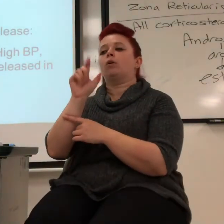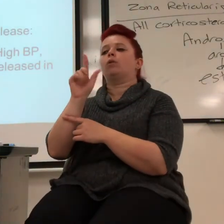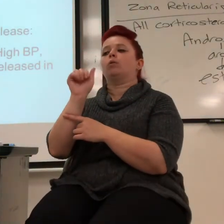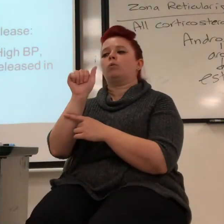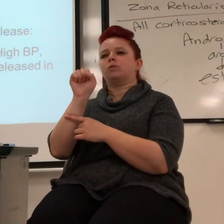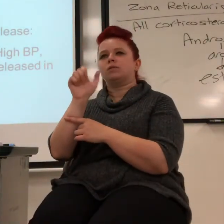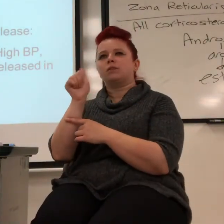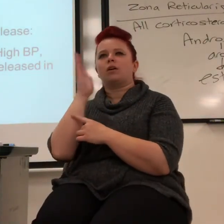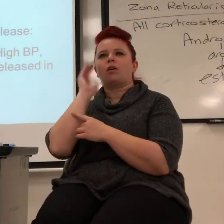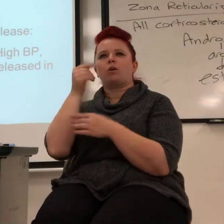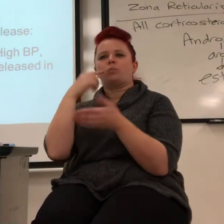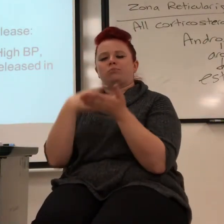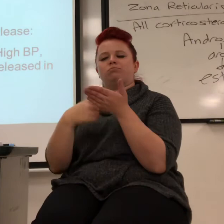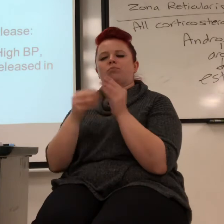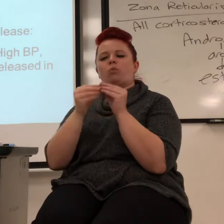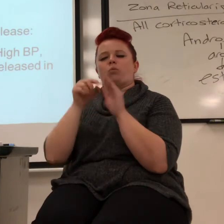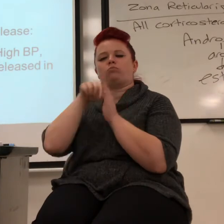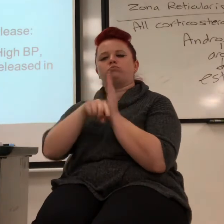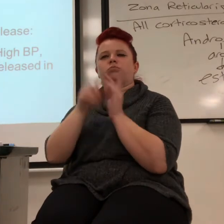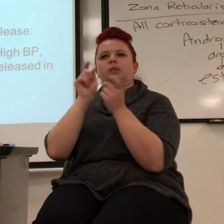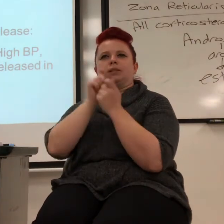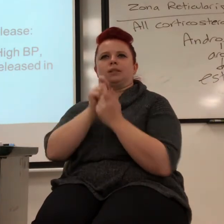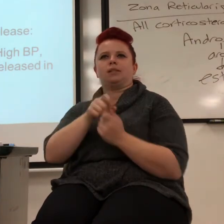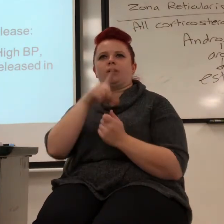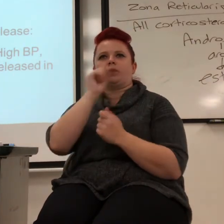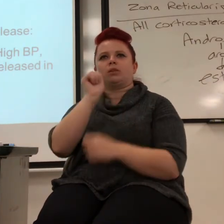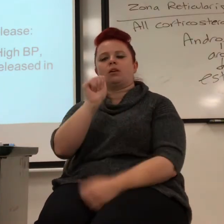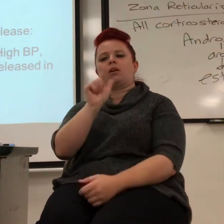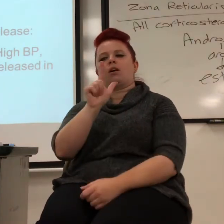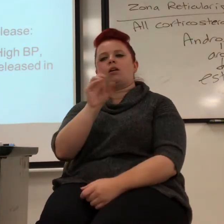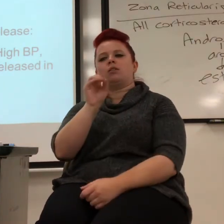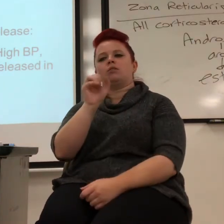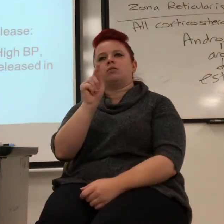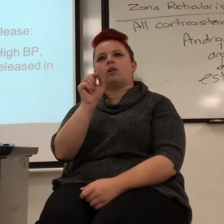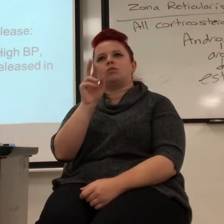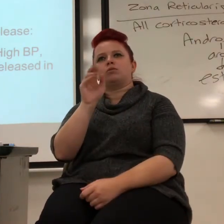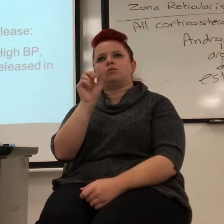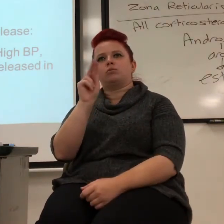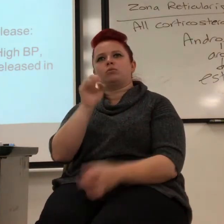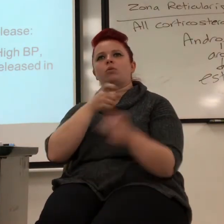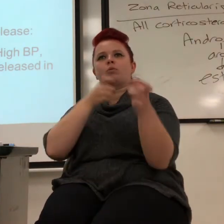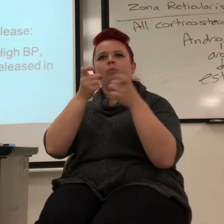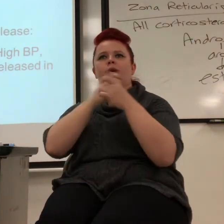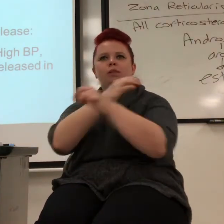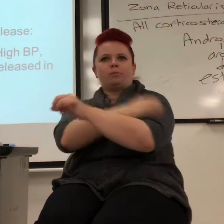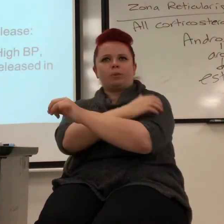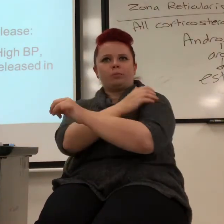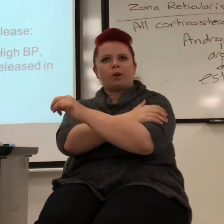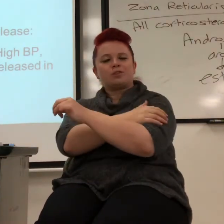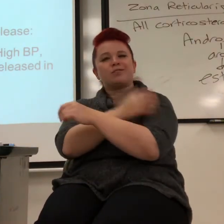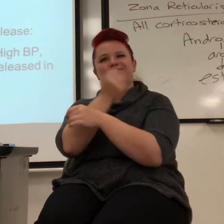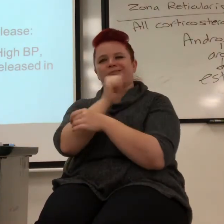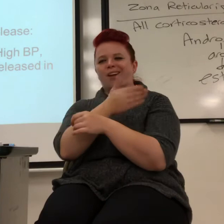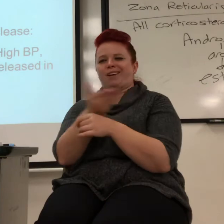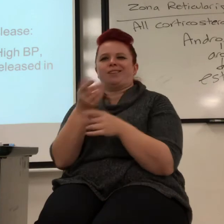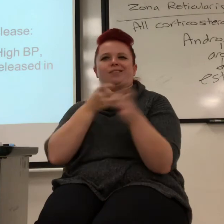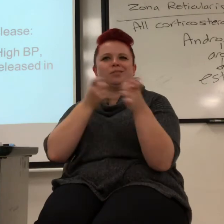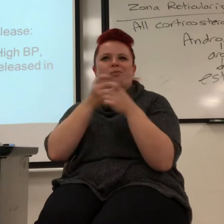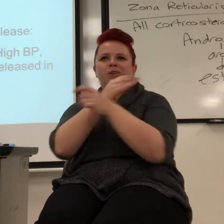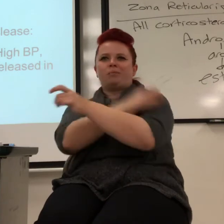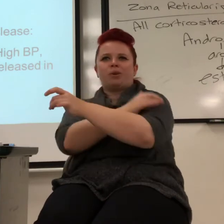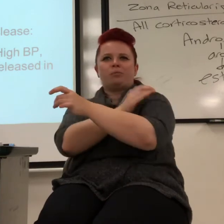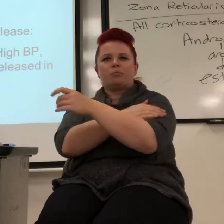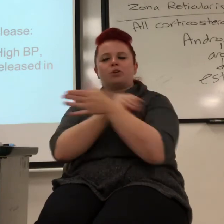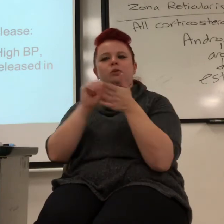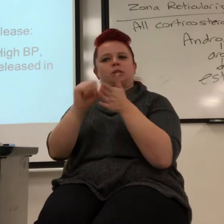because aldosterone regulates blood pressure, and anything that regulates blood pressure, I like to emphasize a little more in this class,